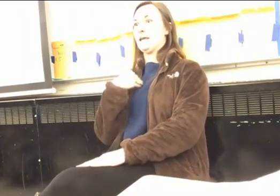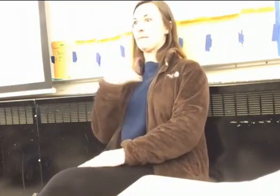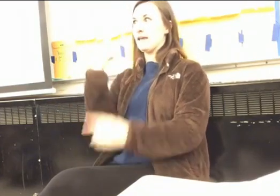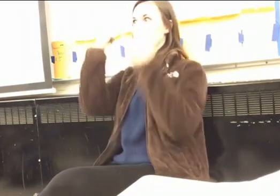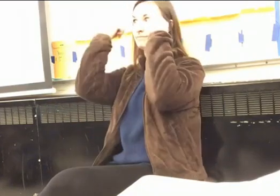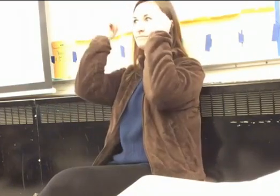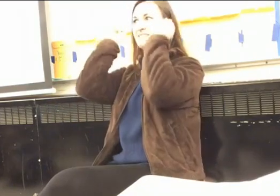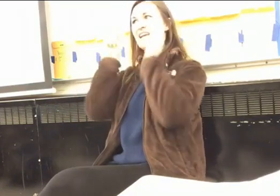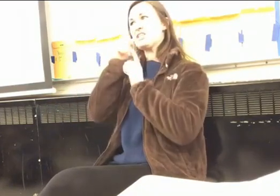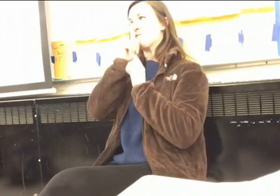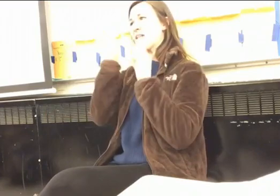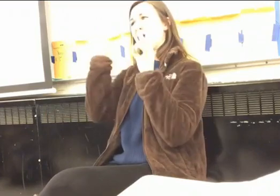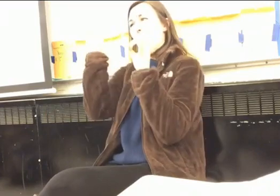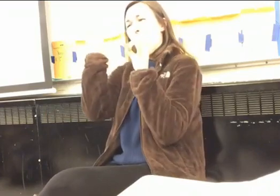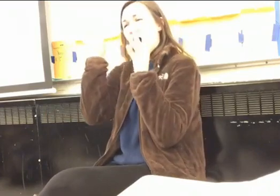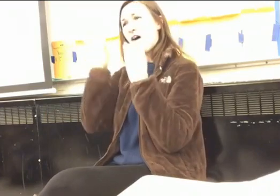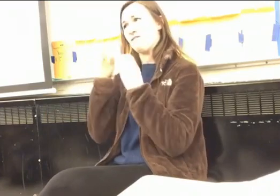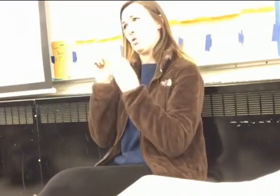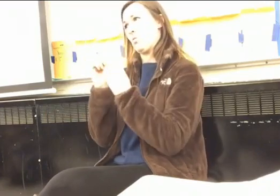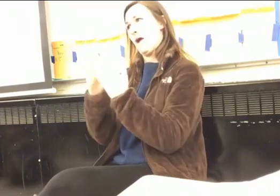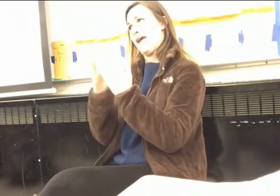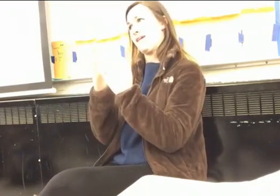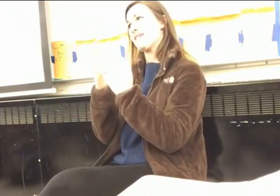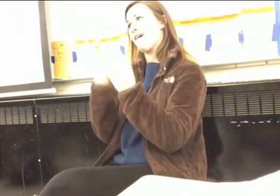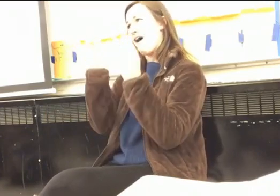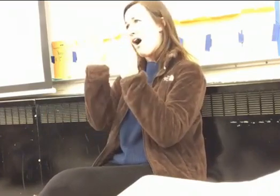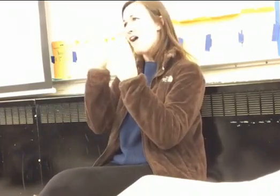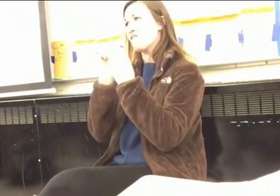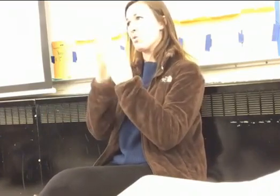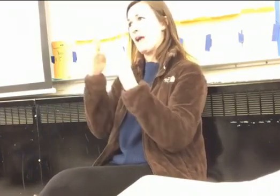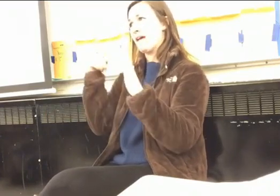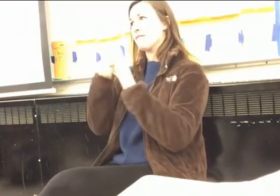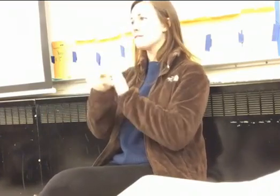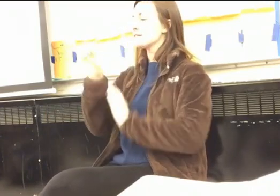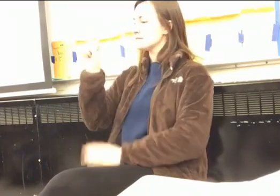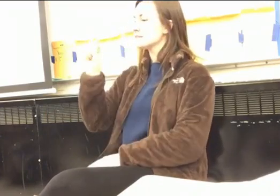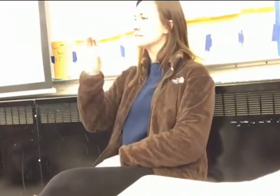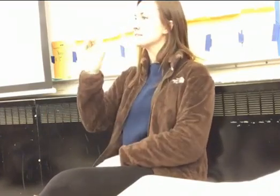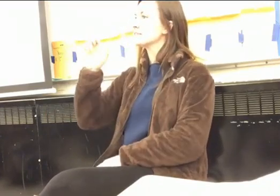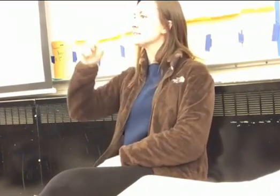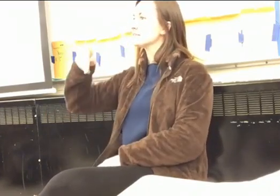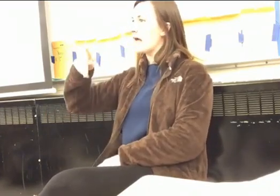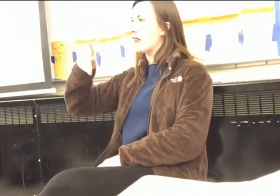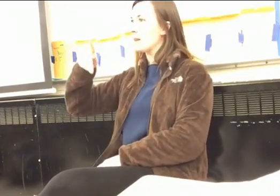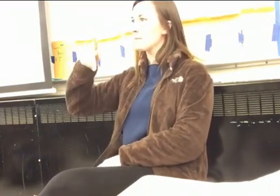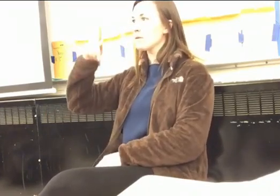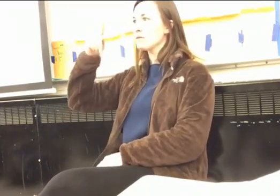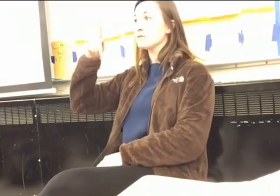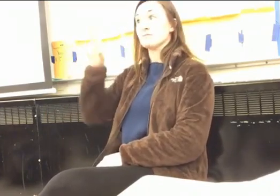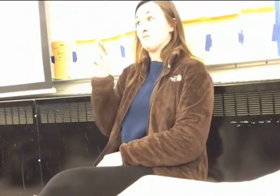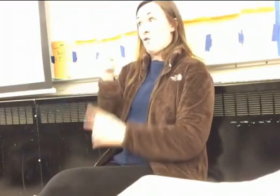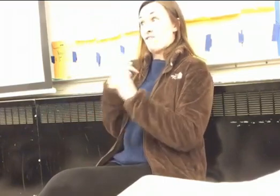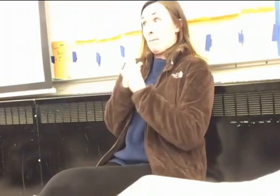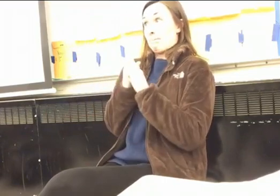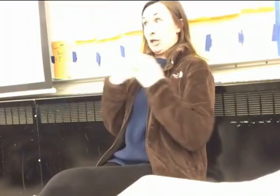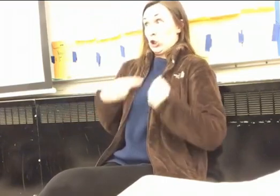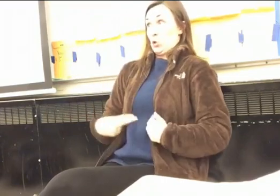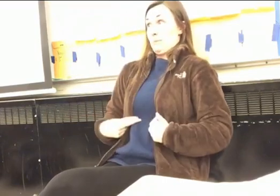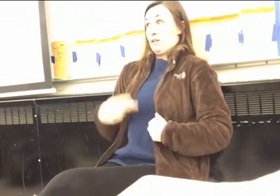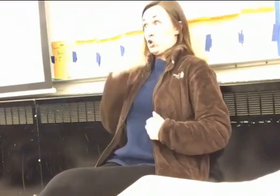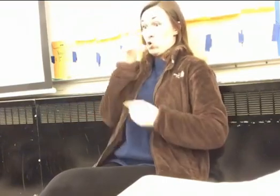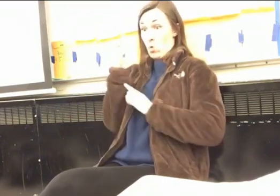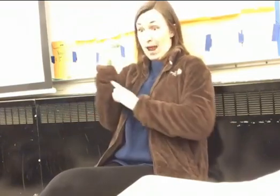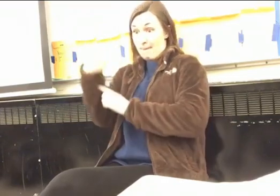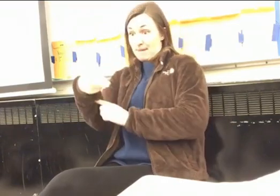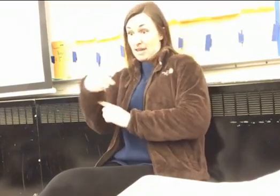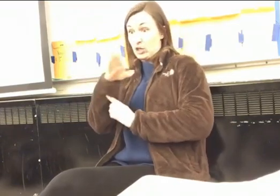of killing somebody. Okay? Oh, like, I mean, you Yes. get them off their horse and then you tag them and Okay. Now, the one